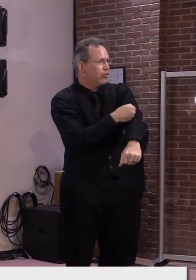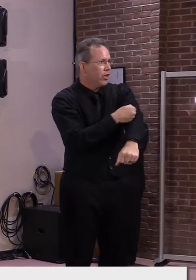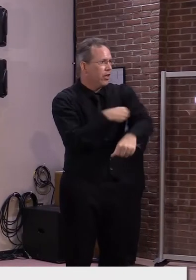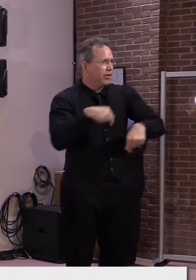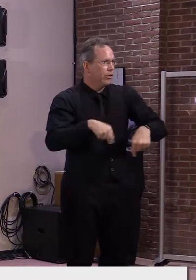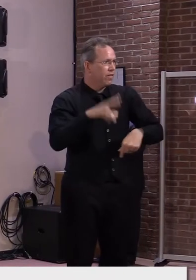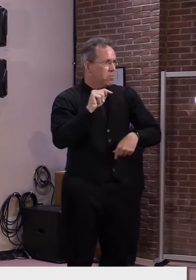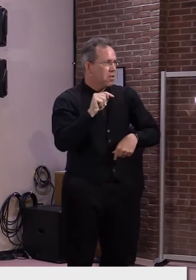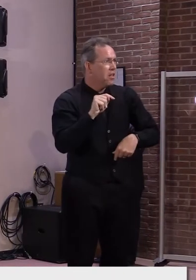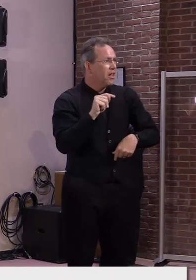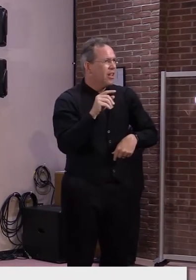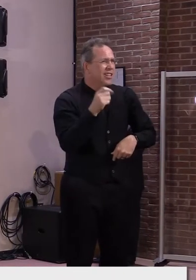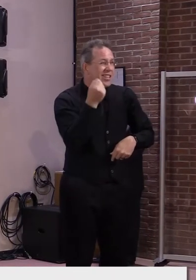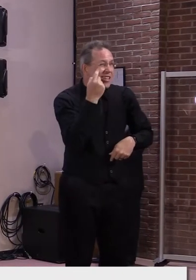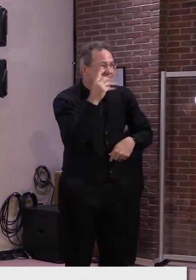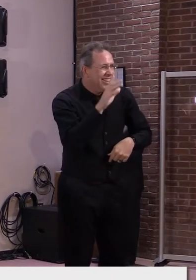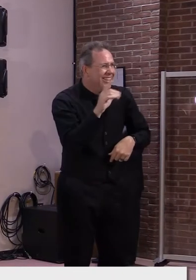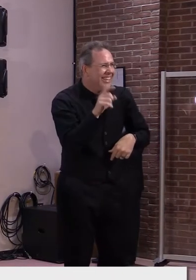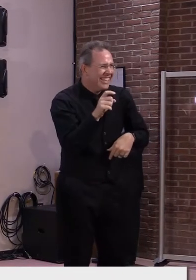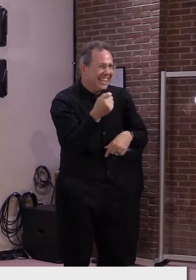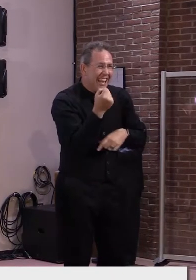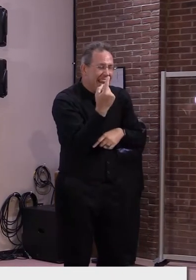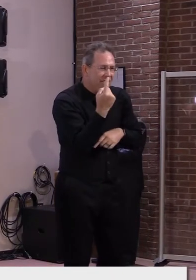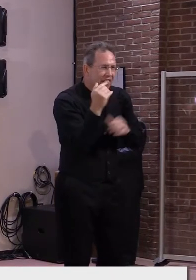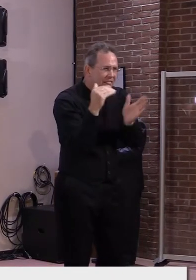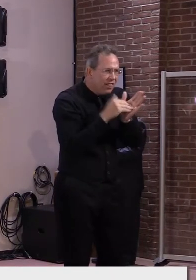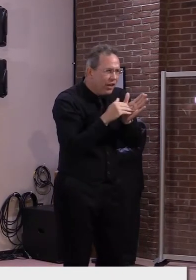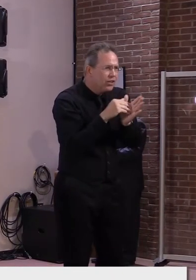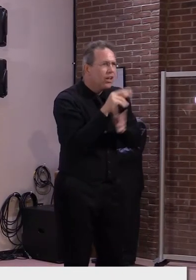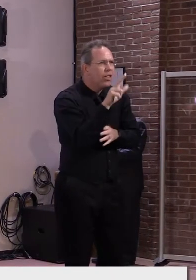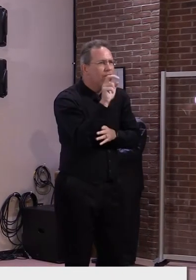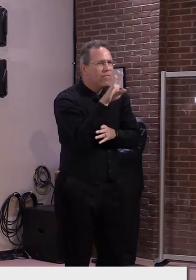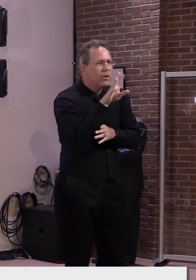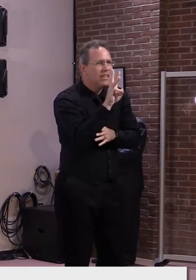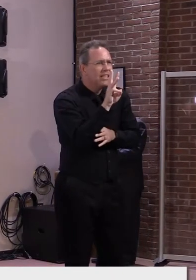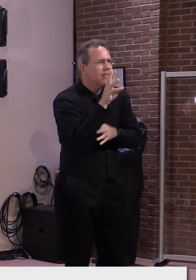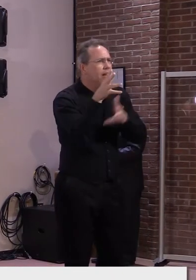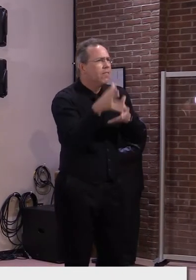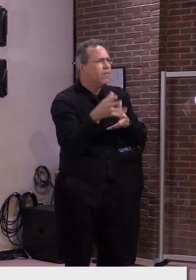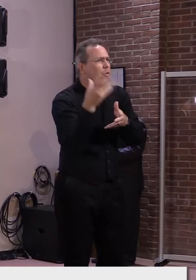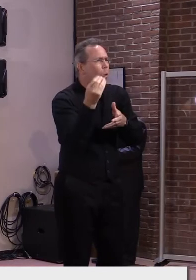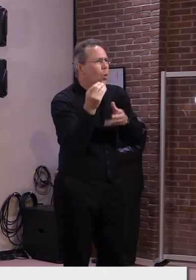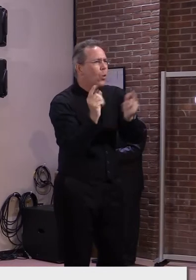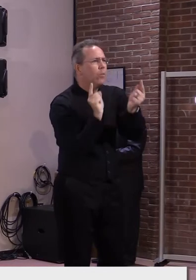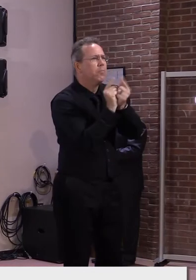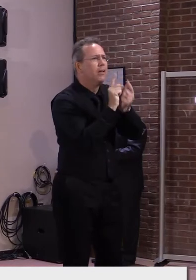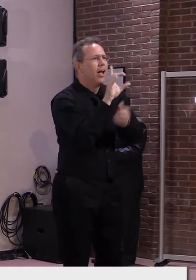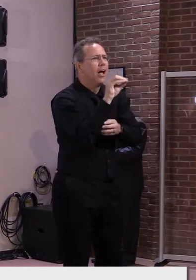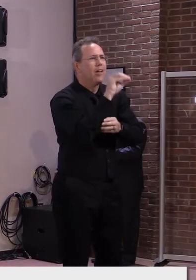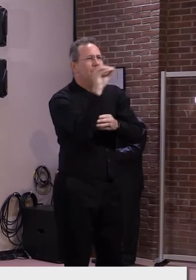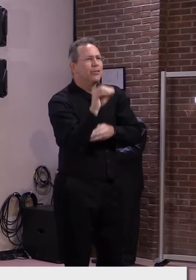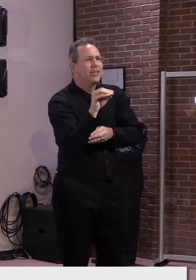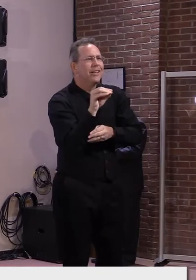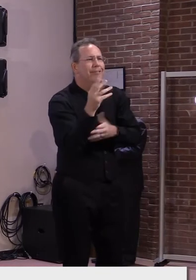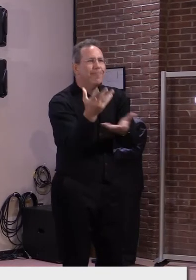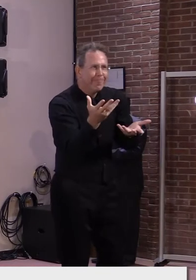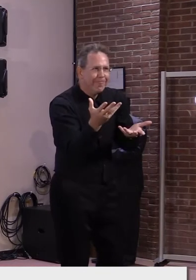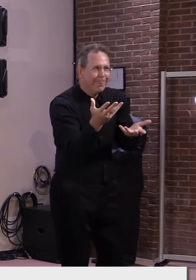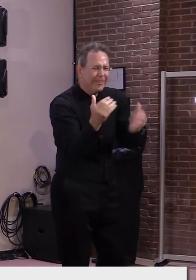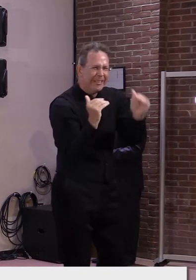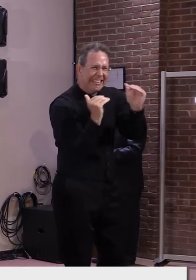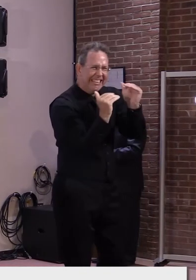we hit 80% and all restrictions will be lifted. But keep in mind, because yesterday was Memorial